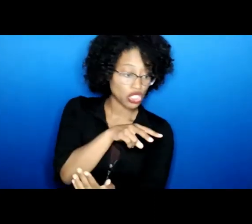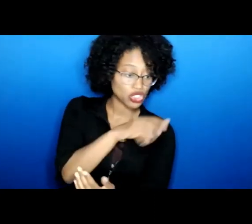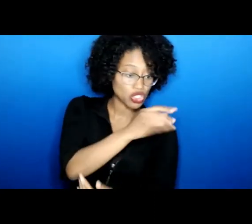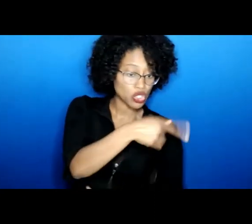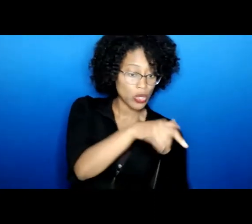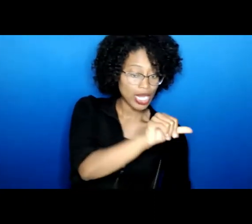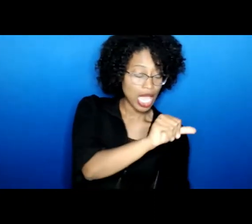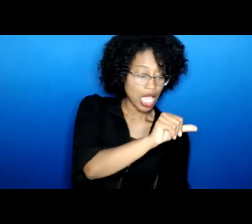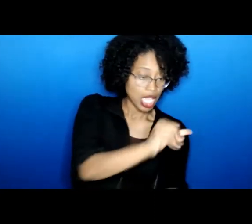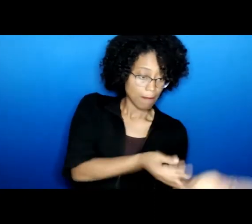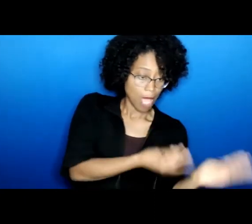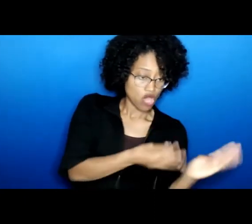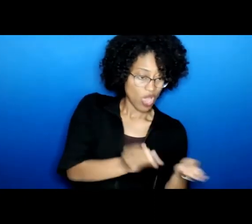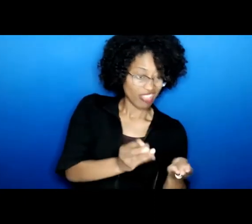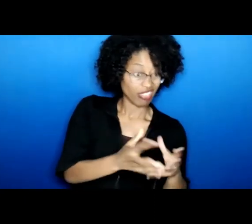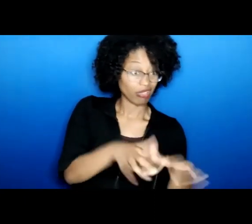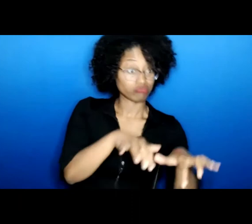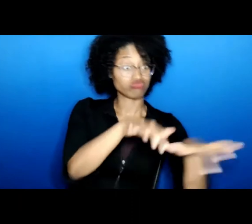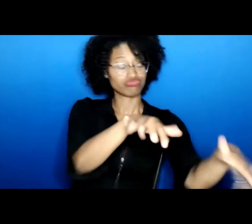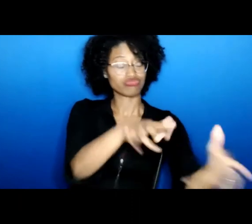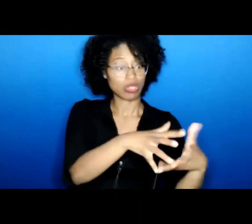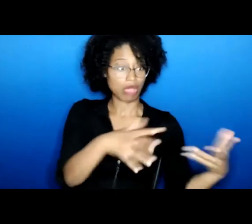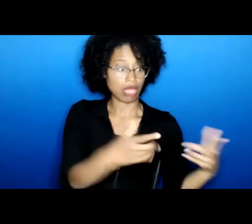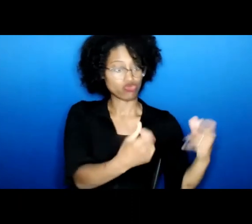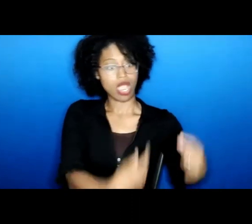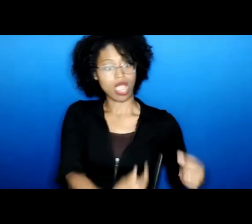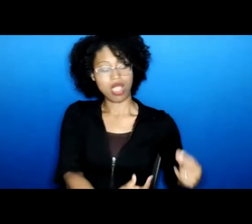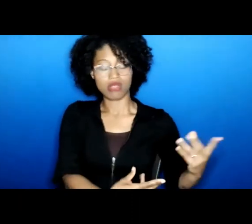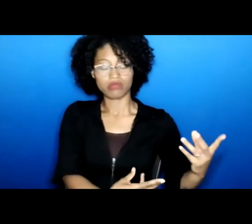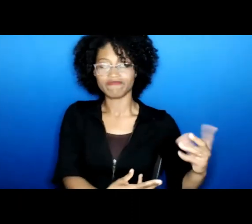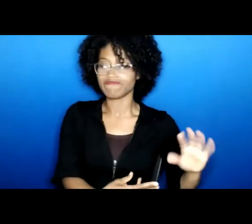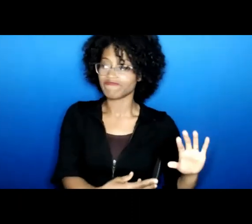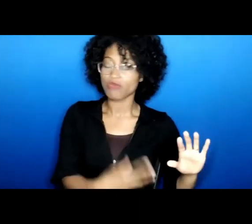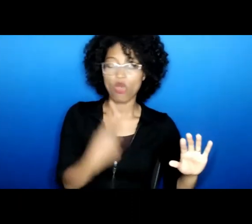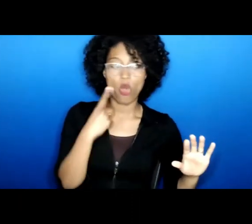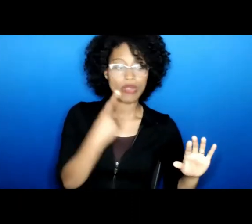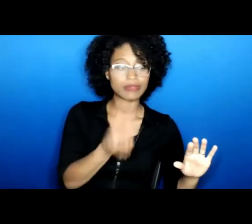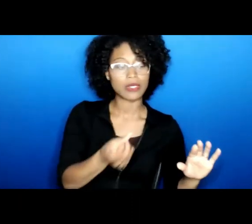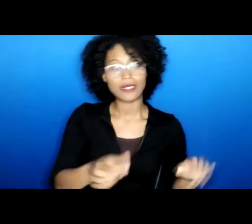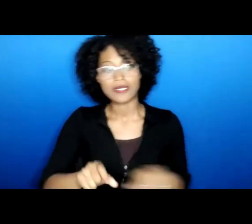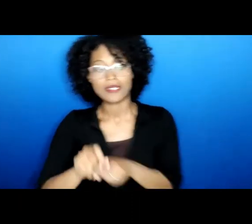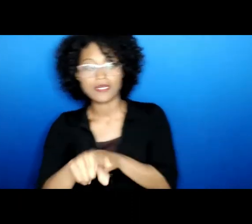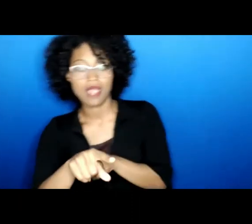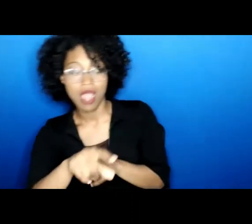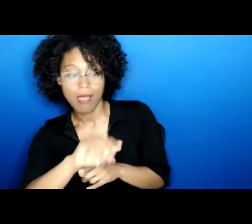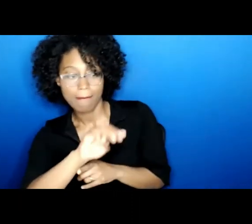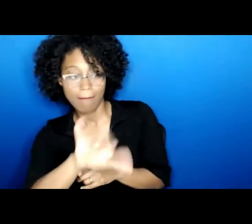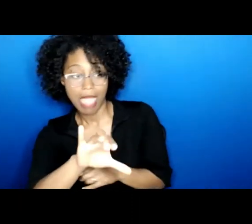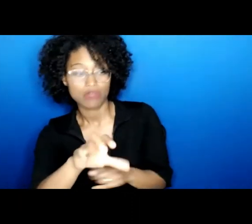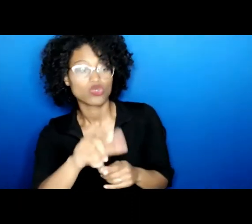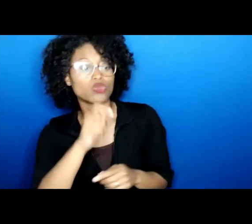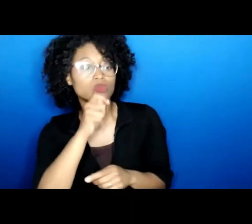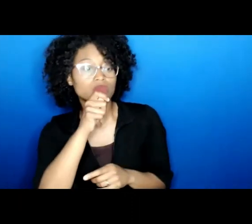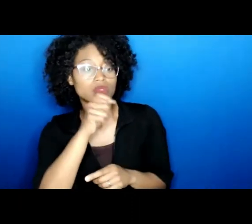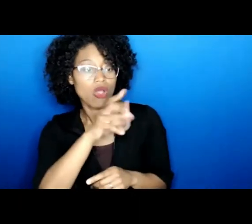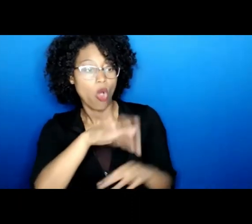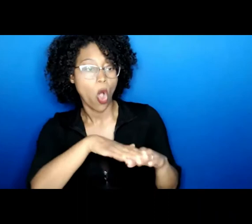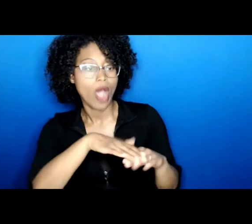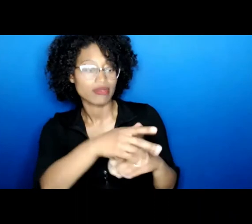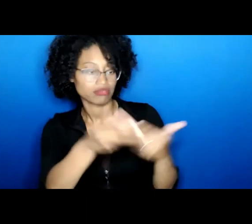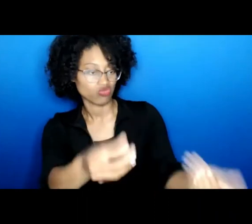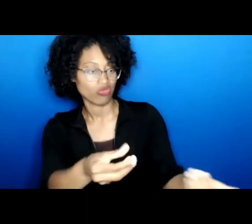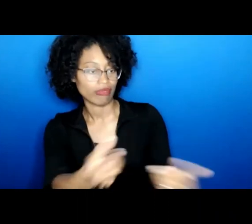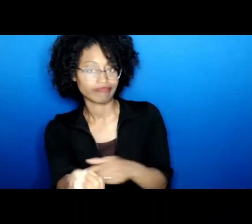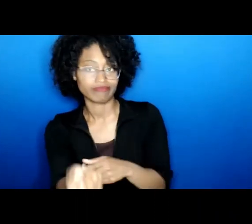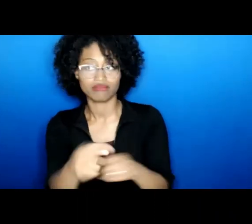a large turnout, or will activate and call upon microphones. You can only imagine that each presenter, it could really